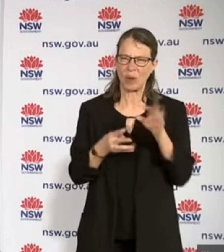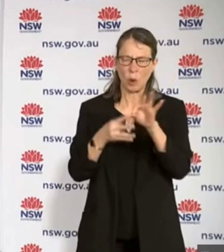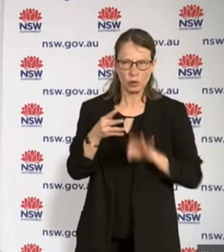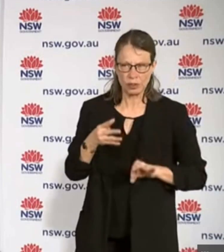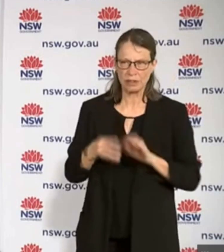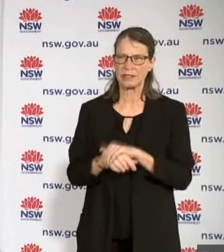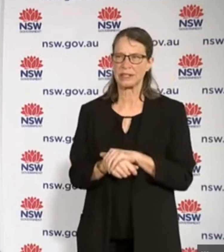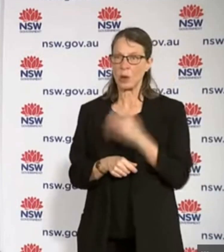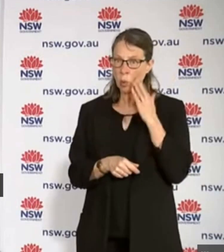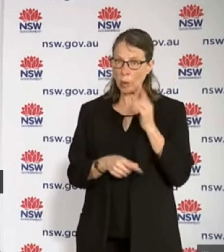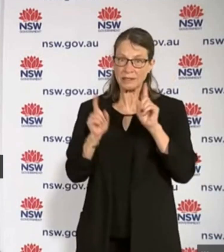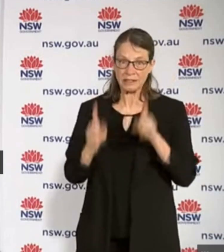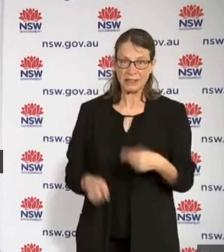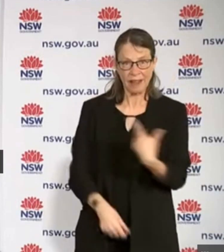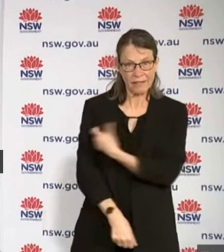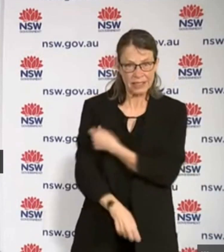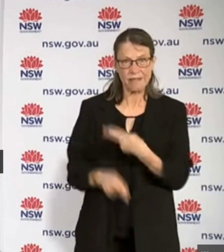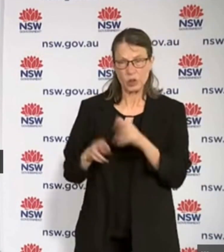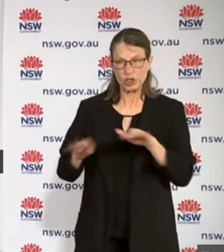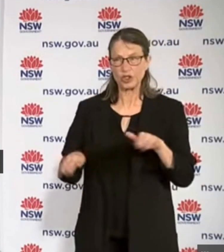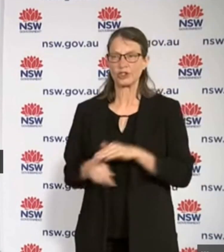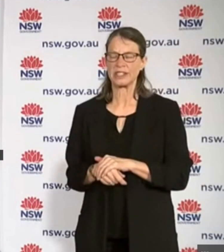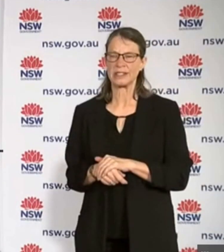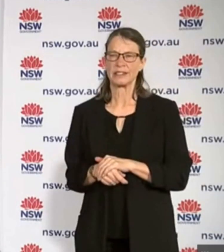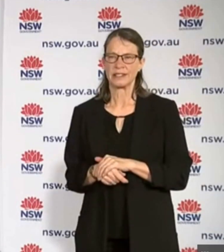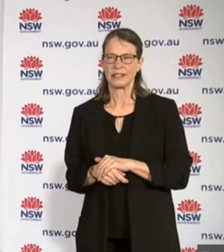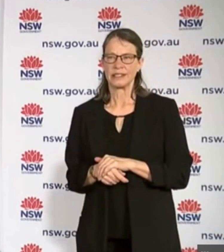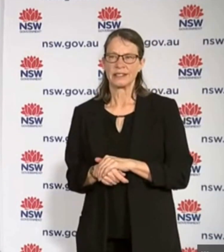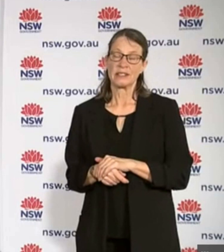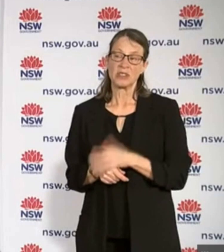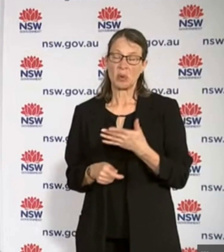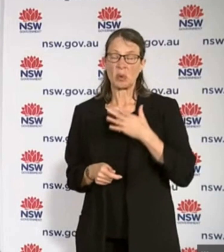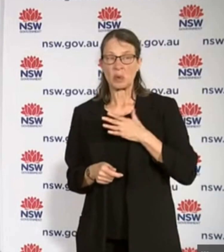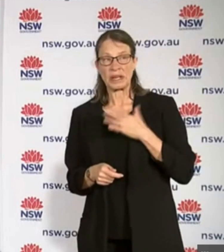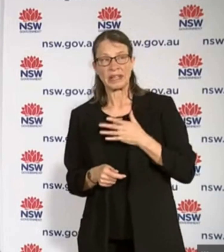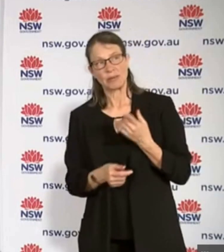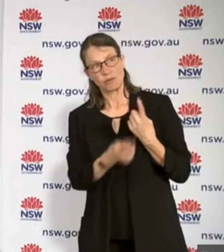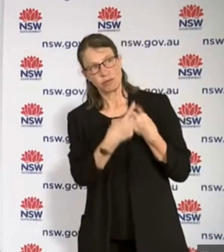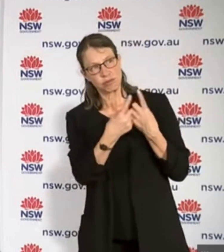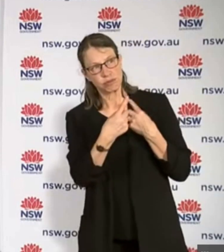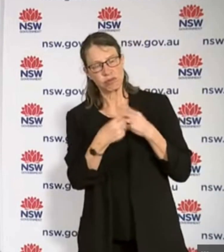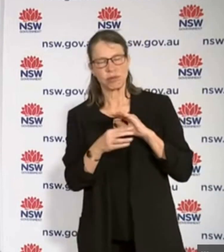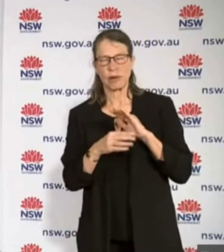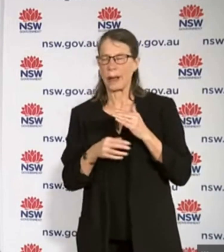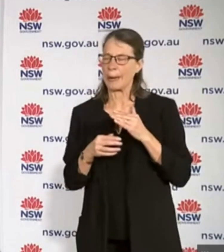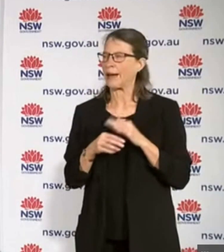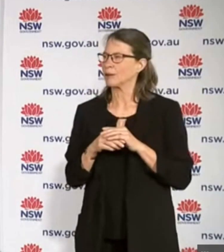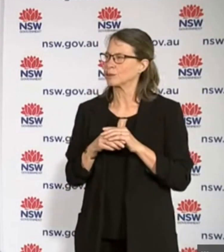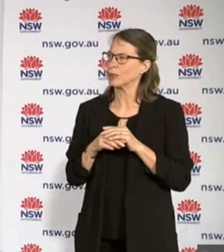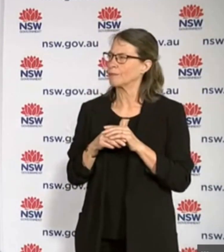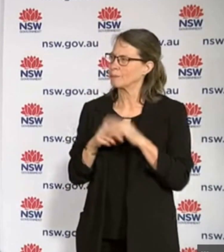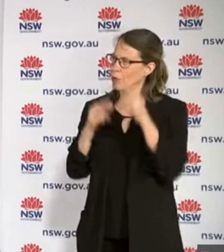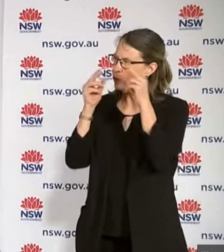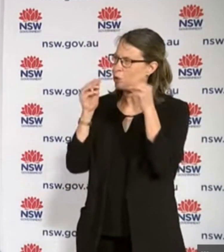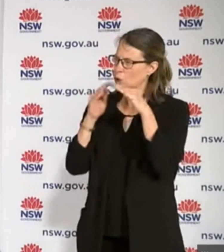keen to, we're just consulting at the moment on updated Chief Health Officer guidance to enable visits. Premier, can I ask you? Sorry, a question on